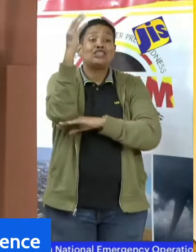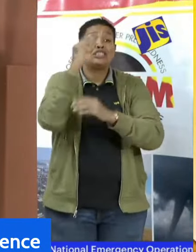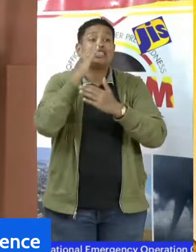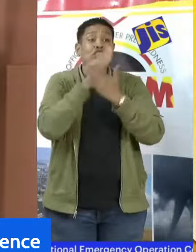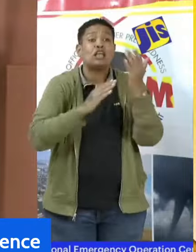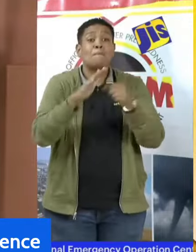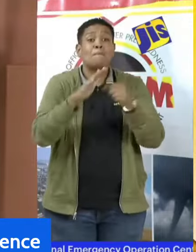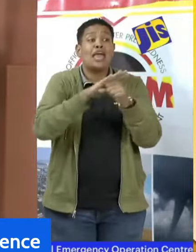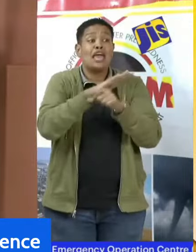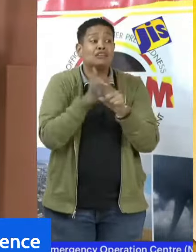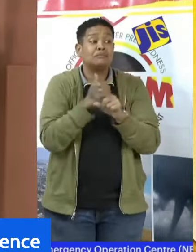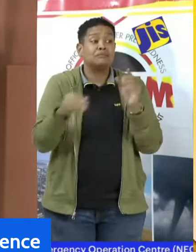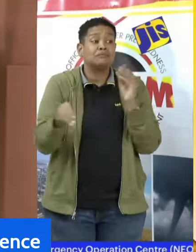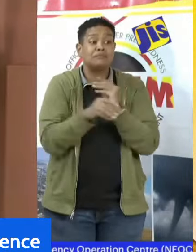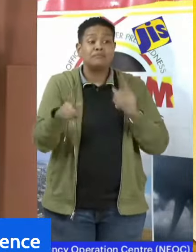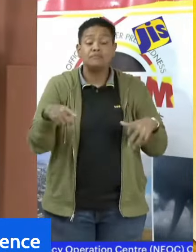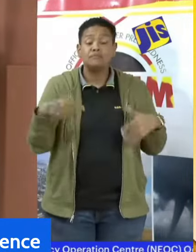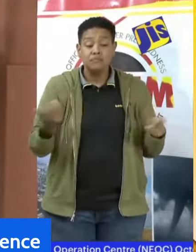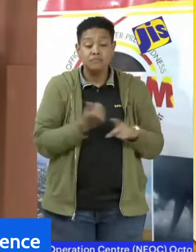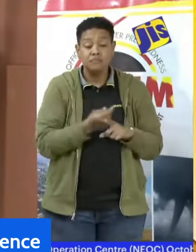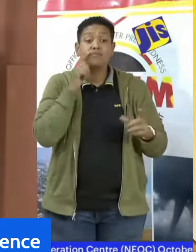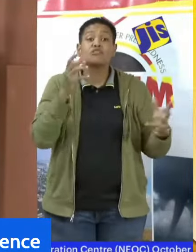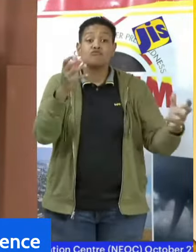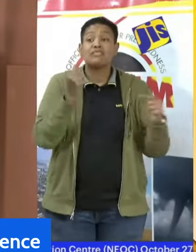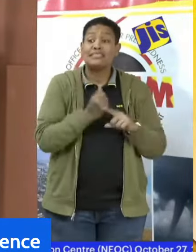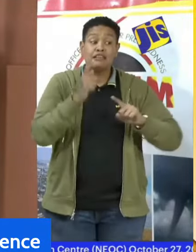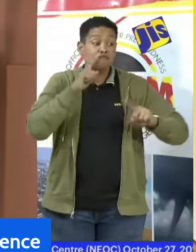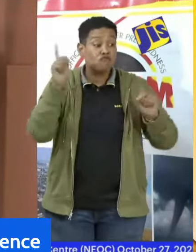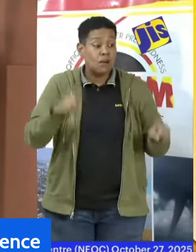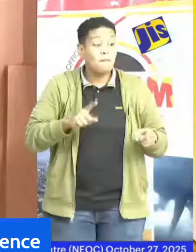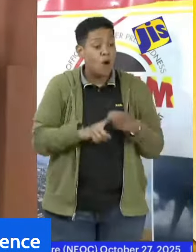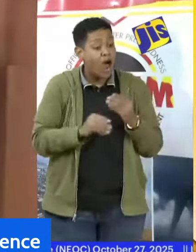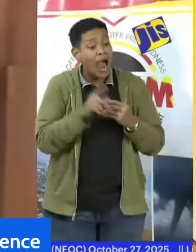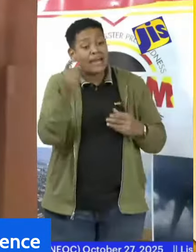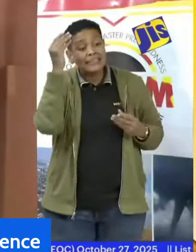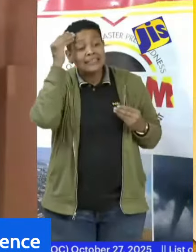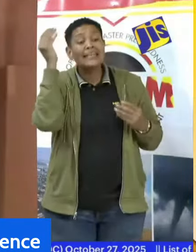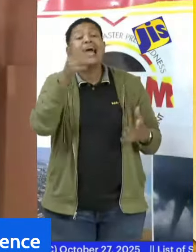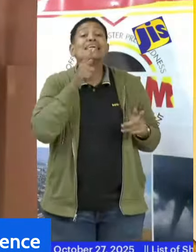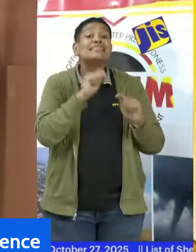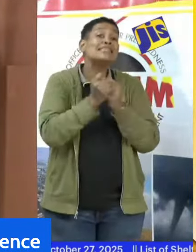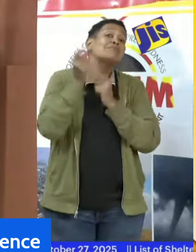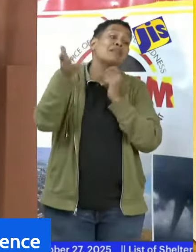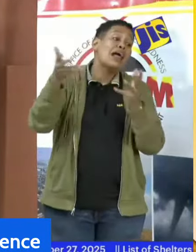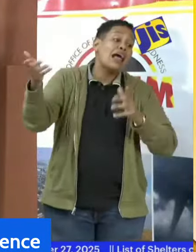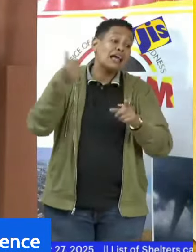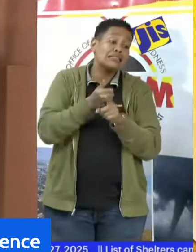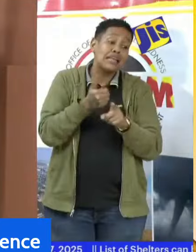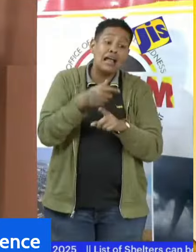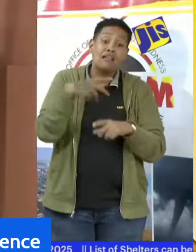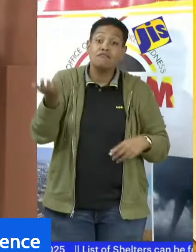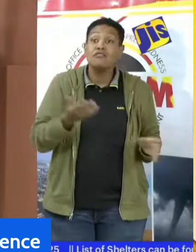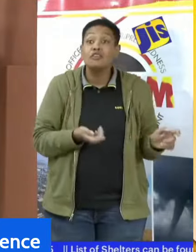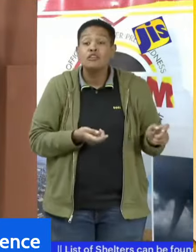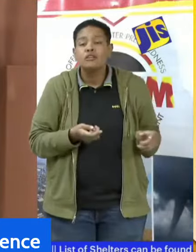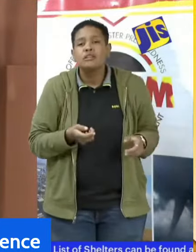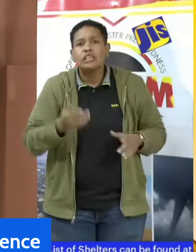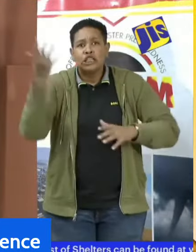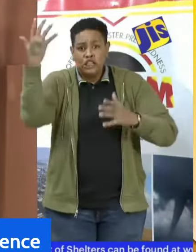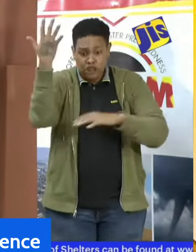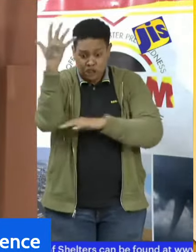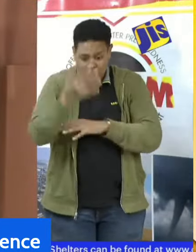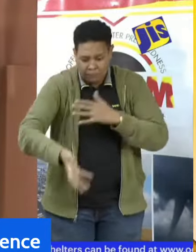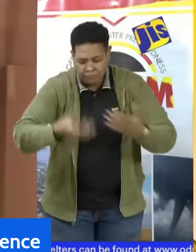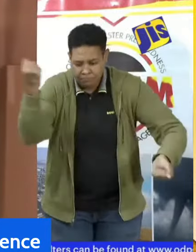areas they have received reports and they have a team out there removing the fallen